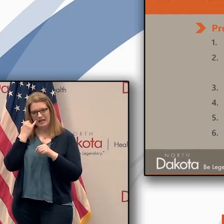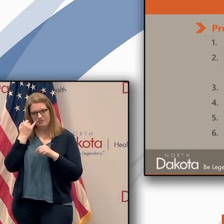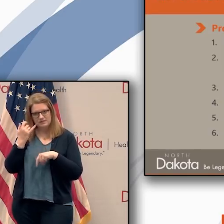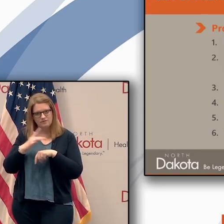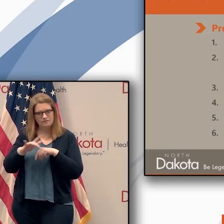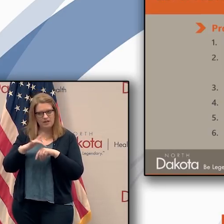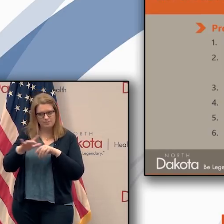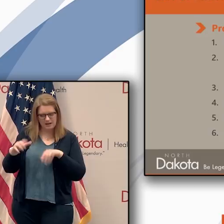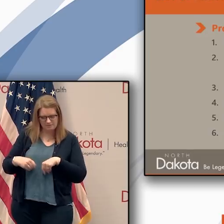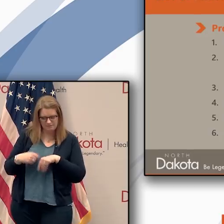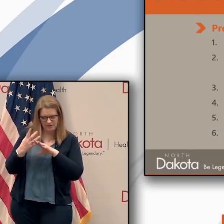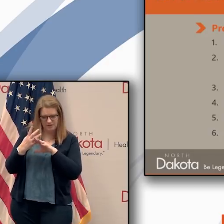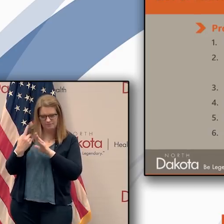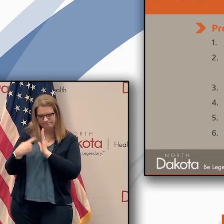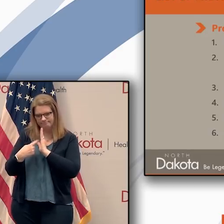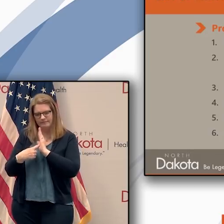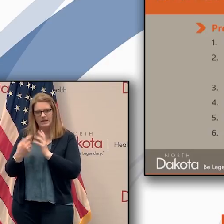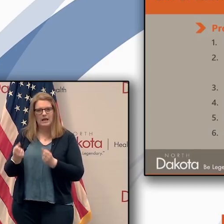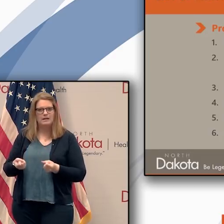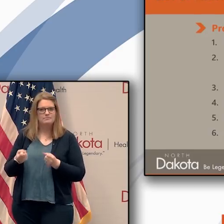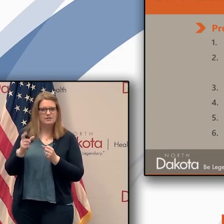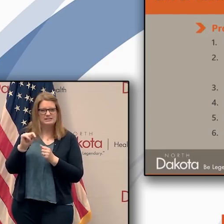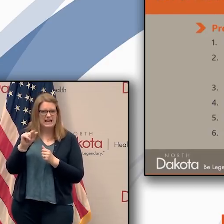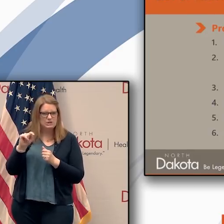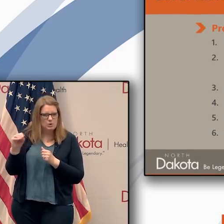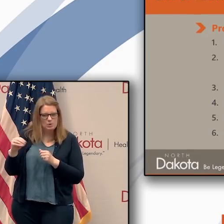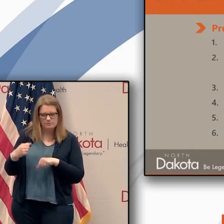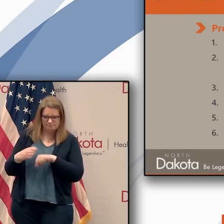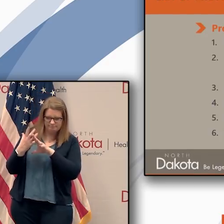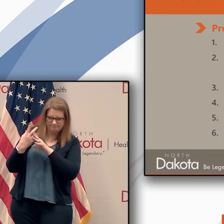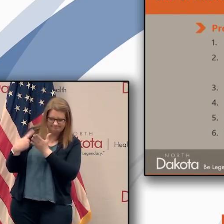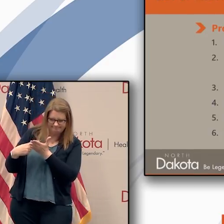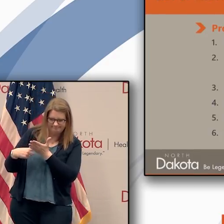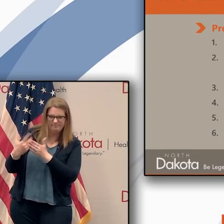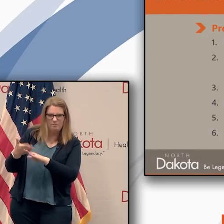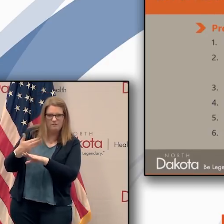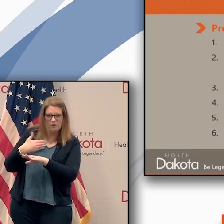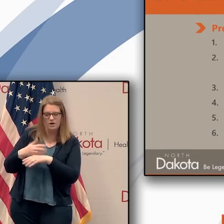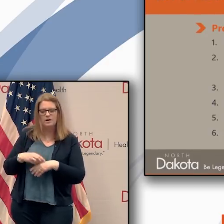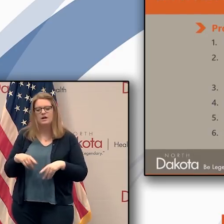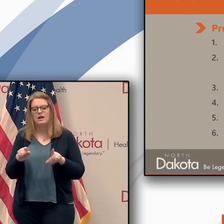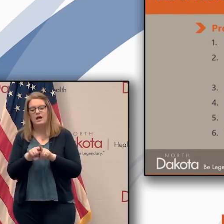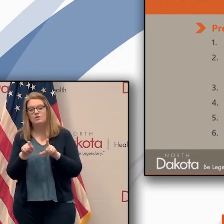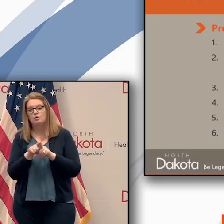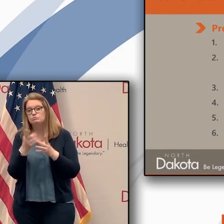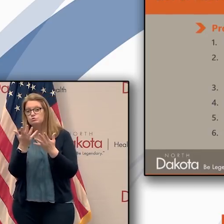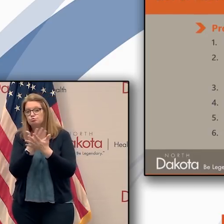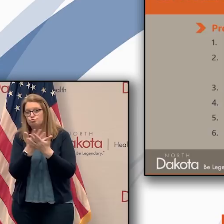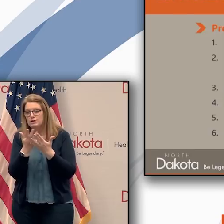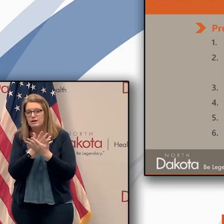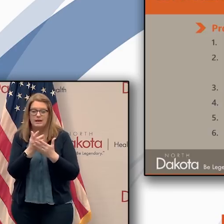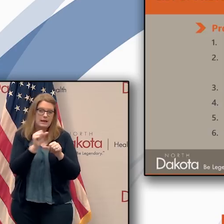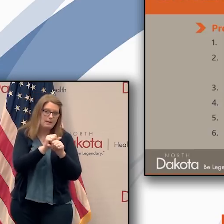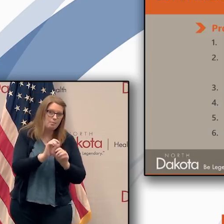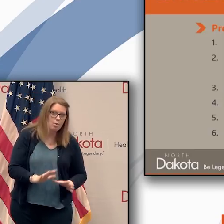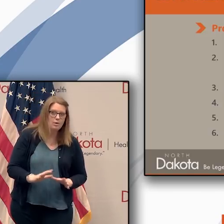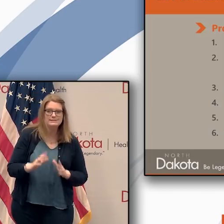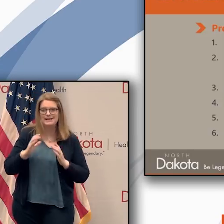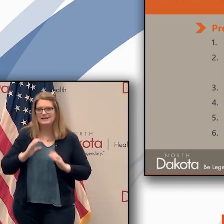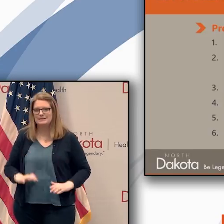available. And for many of these businesses, screening employee and customer